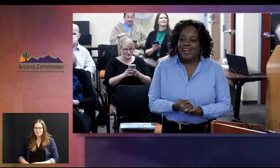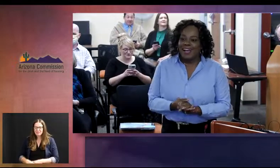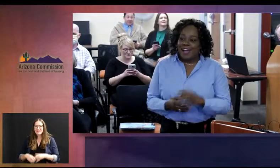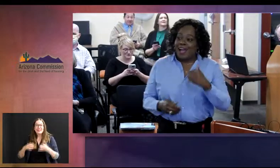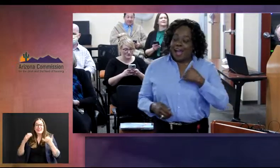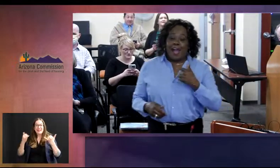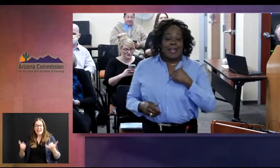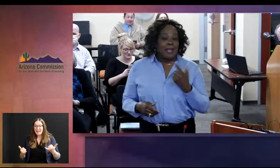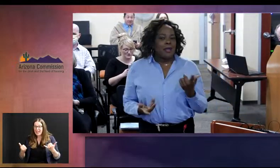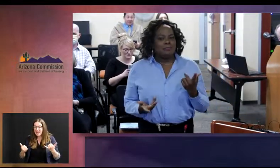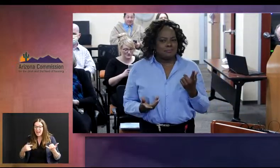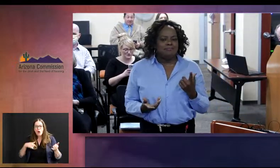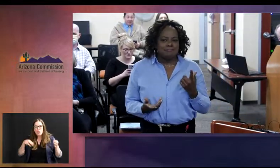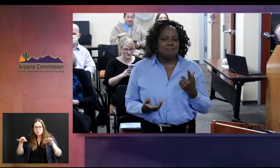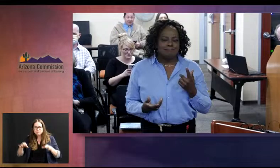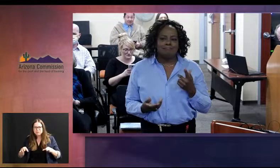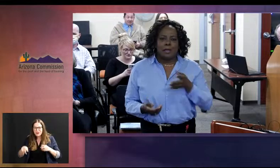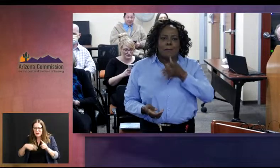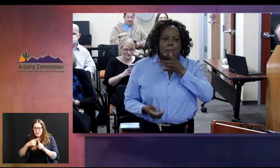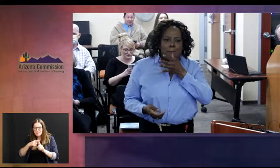So, a little bit about me.